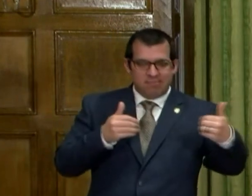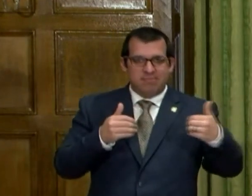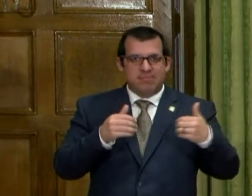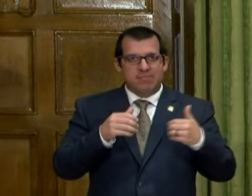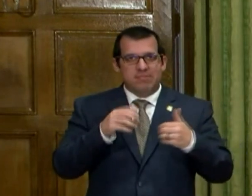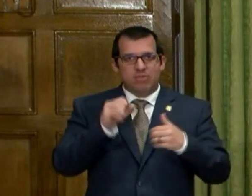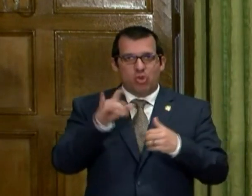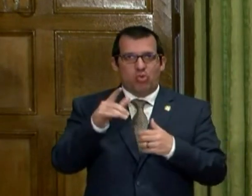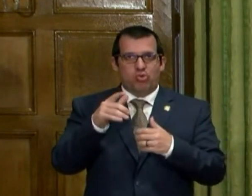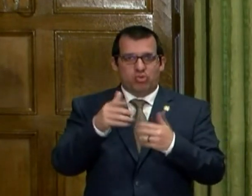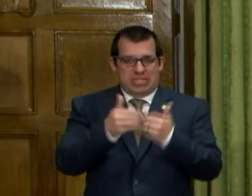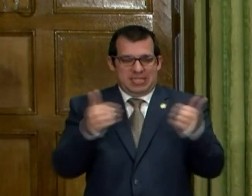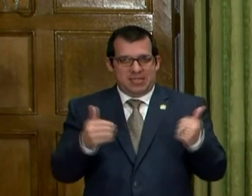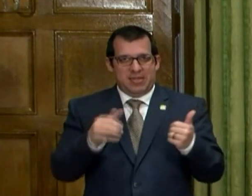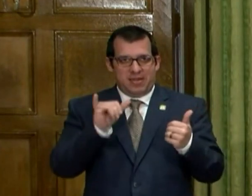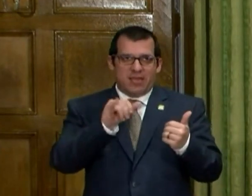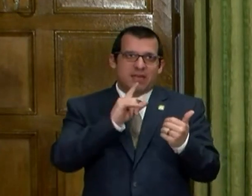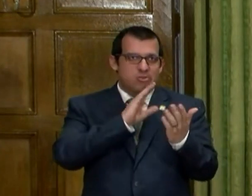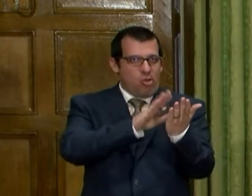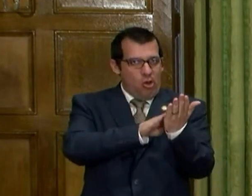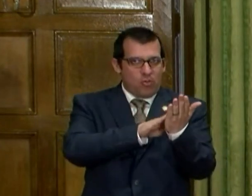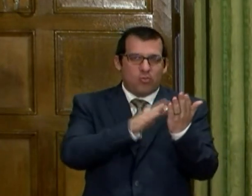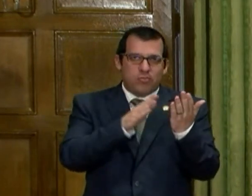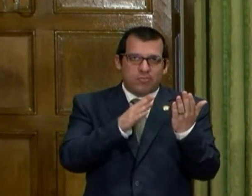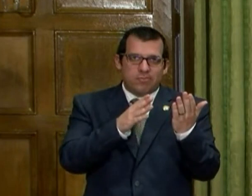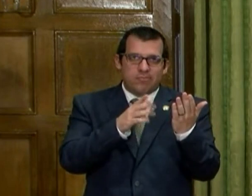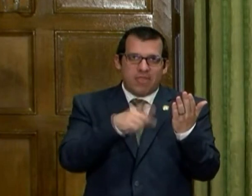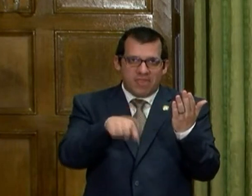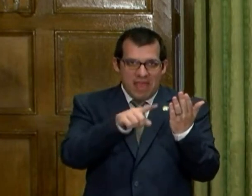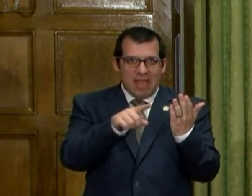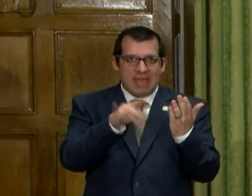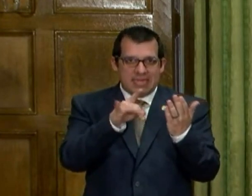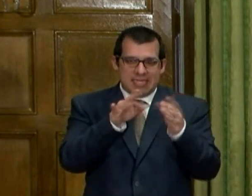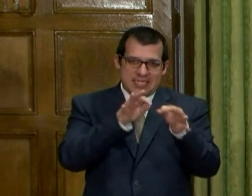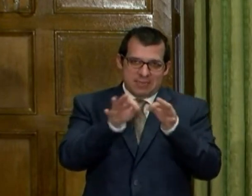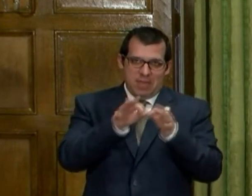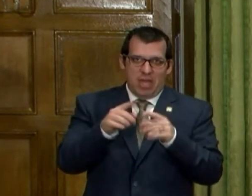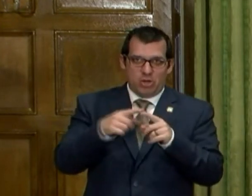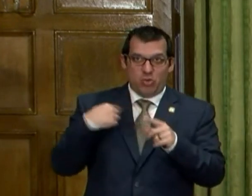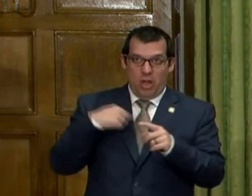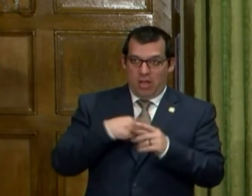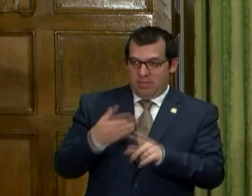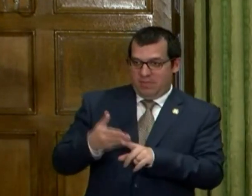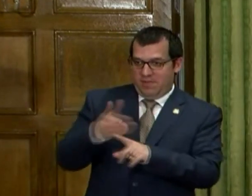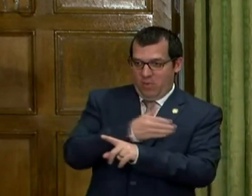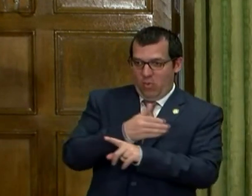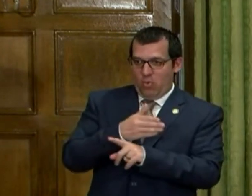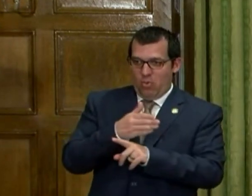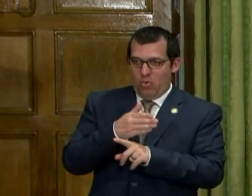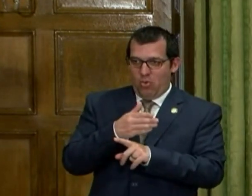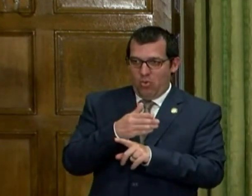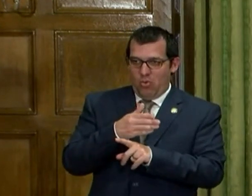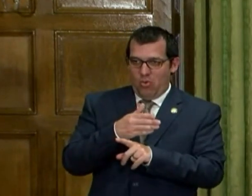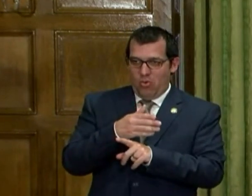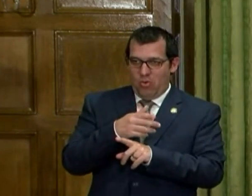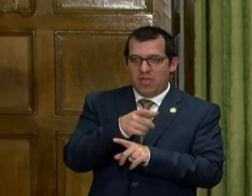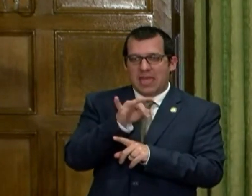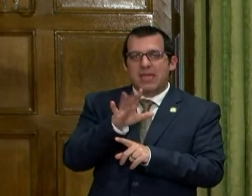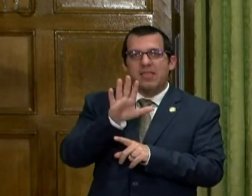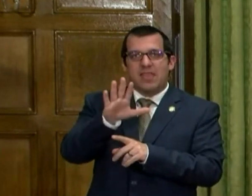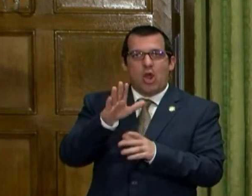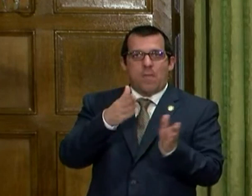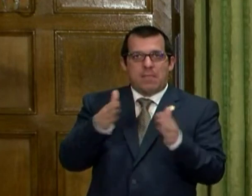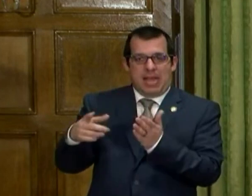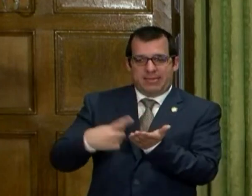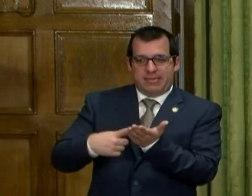are laudable. They went over those with us before. They went over their plans with us